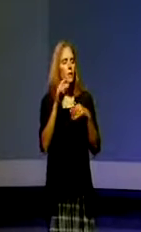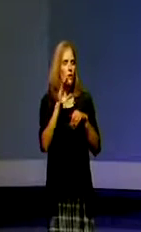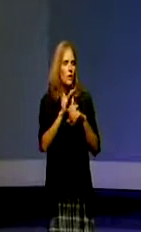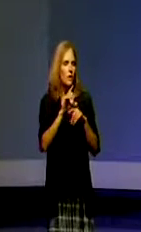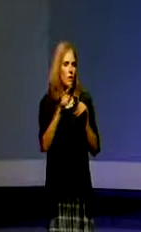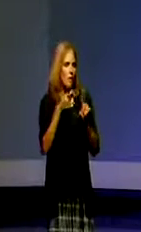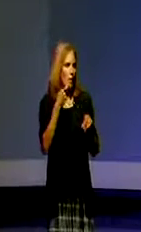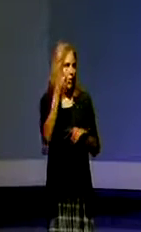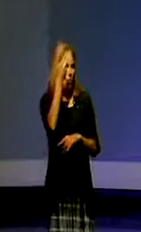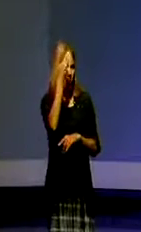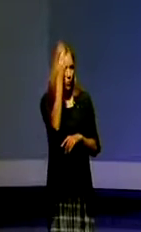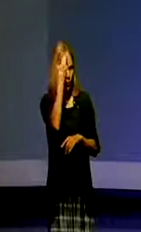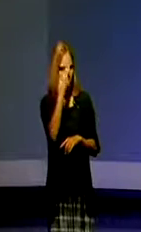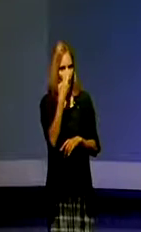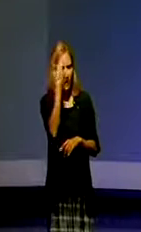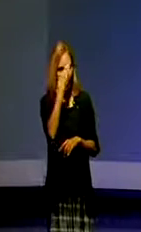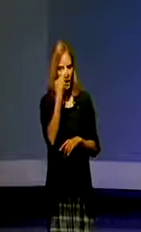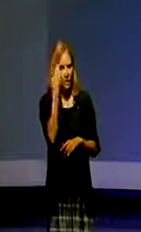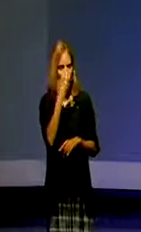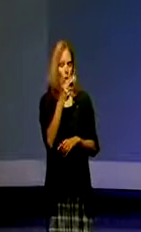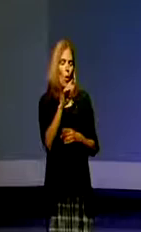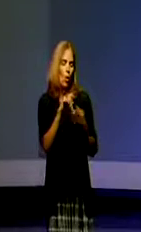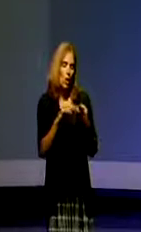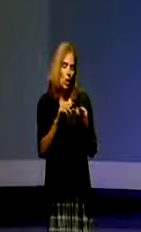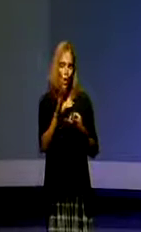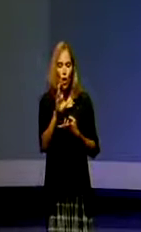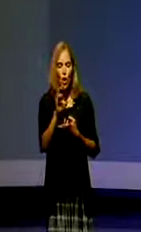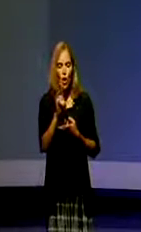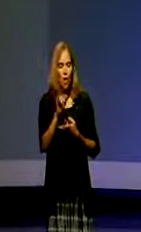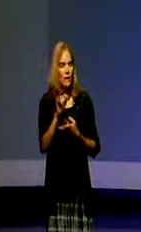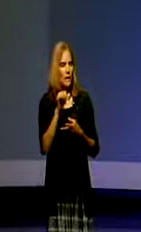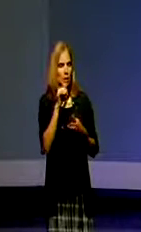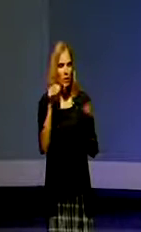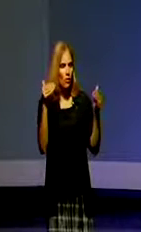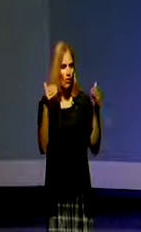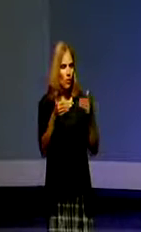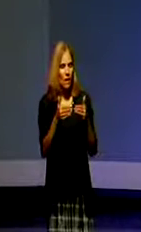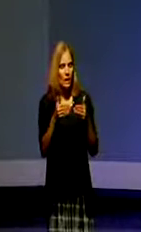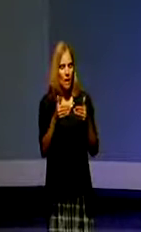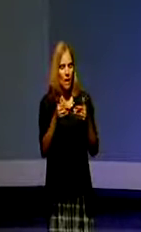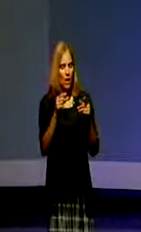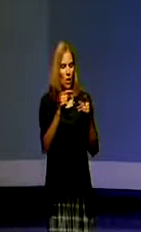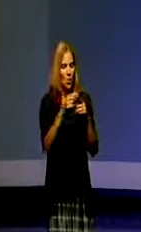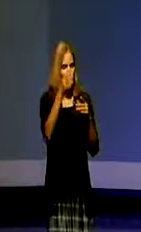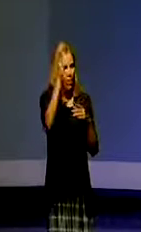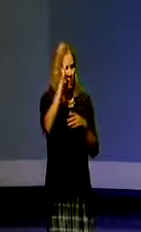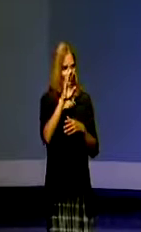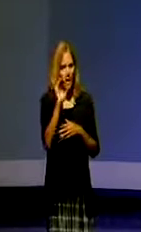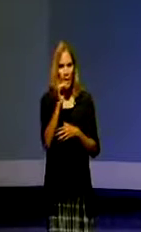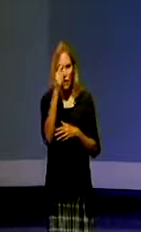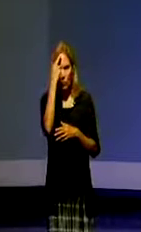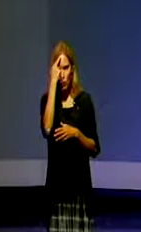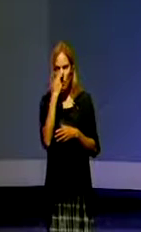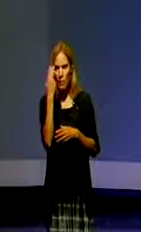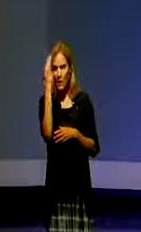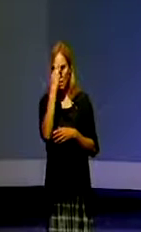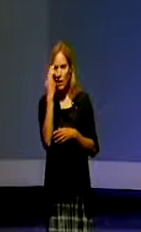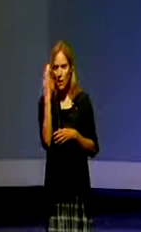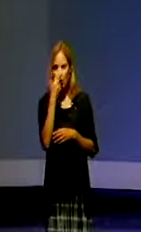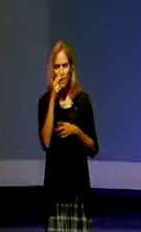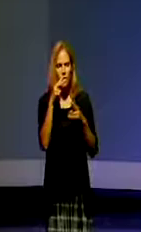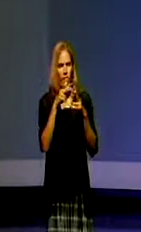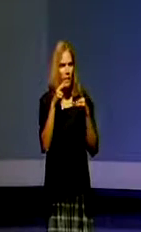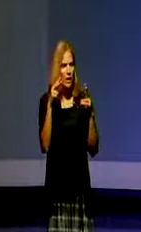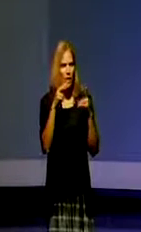Roman Catholicism or out of cults that don't focus on the Word of God. And like Roman Catholicism